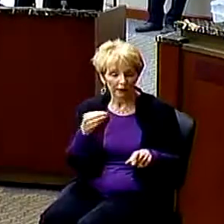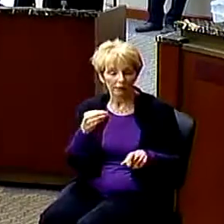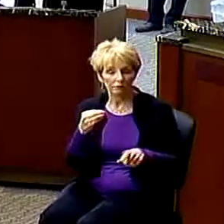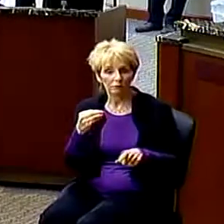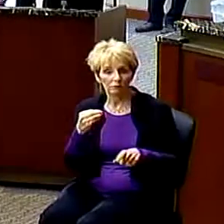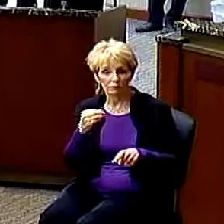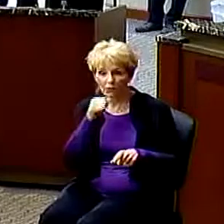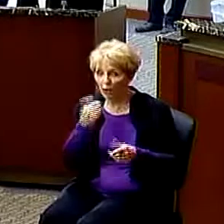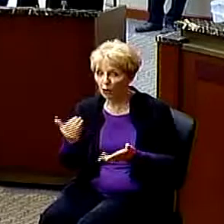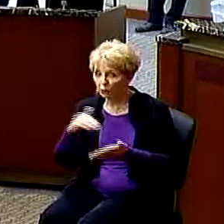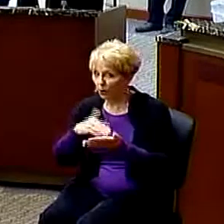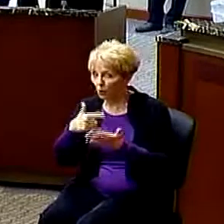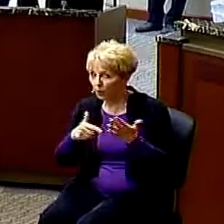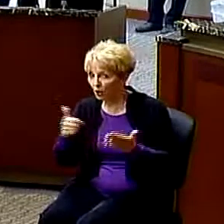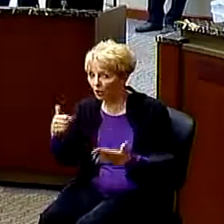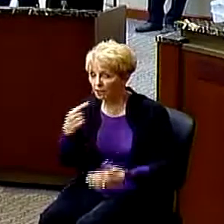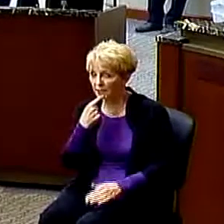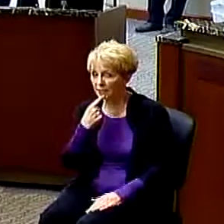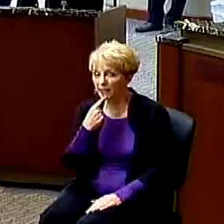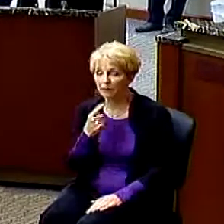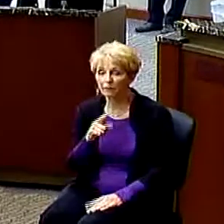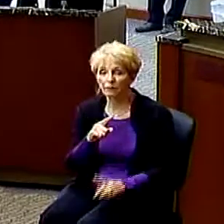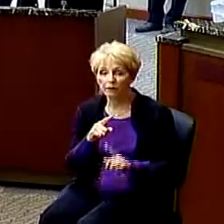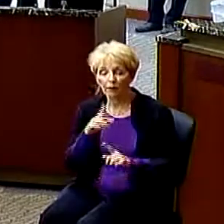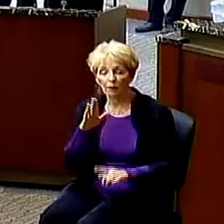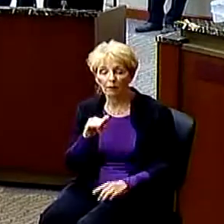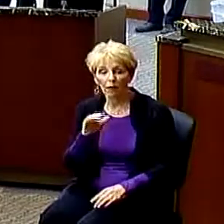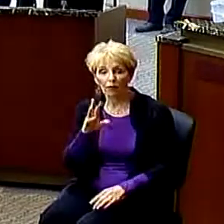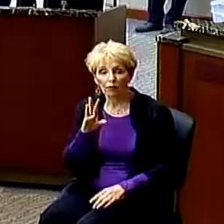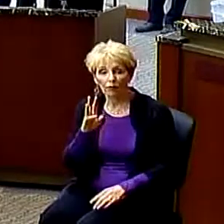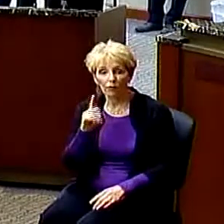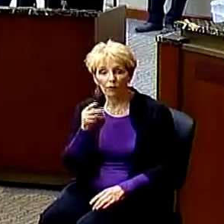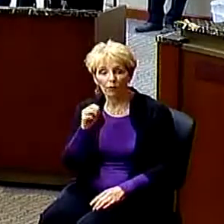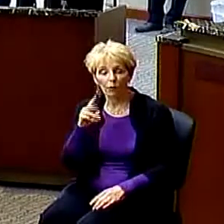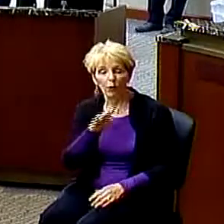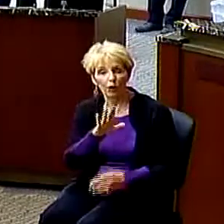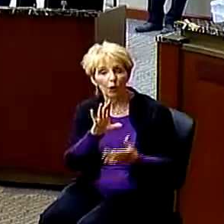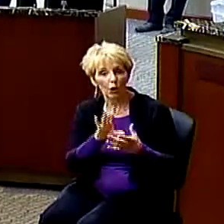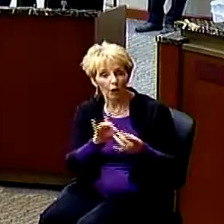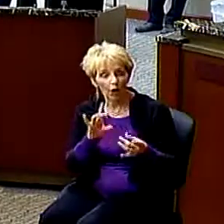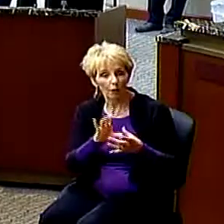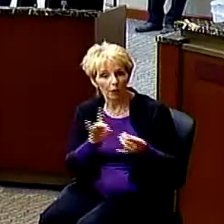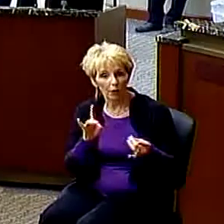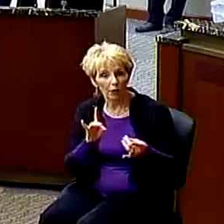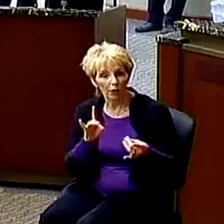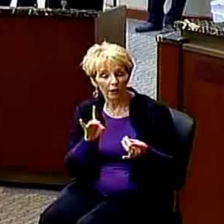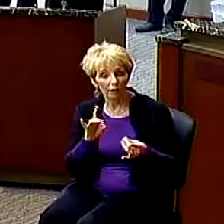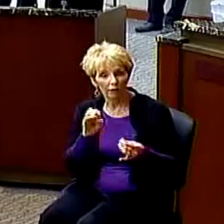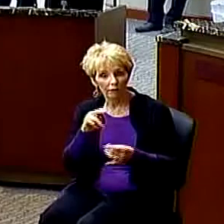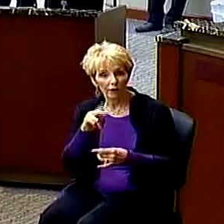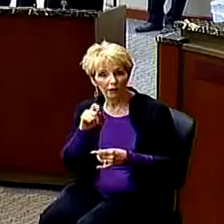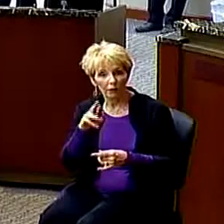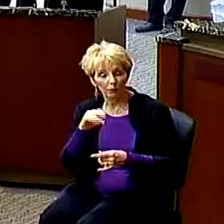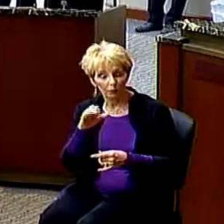not repeating what others have said. By the way, your commentary was of enterprise